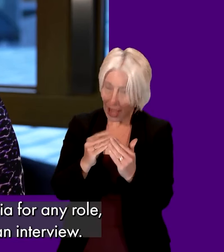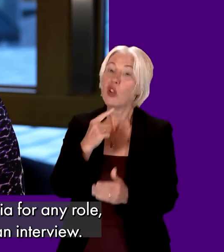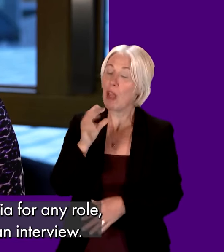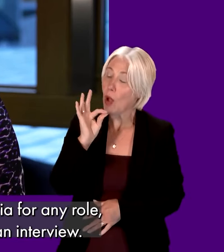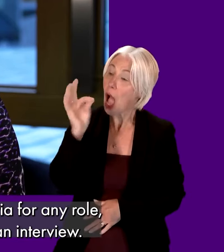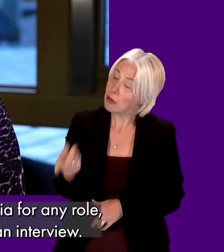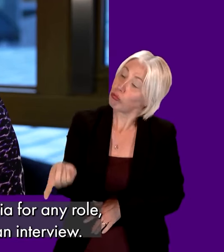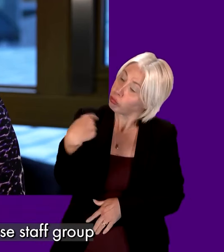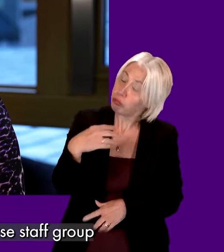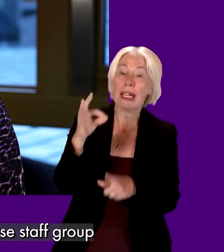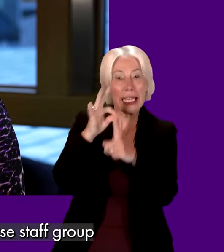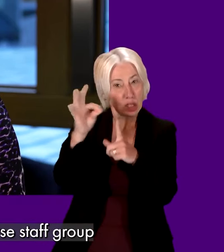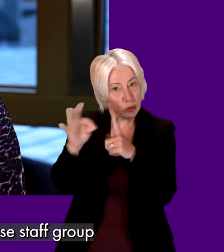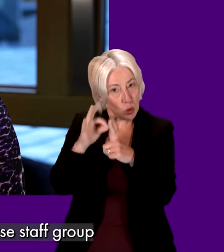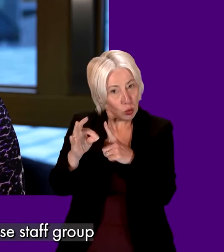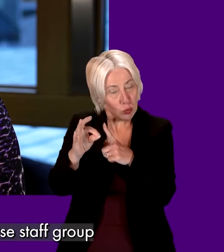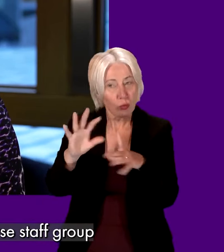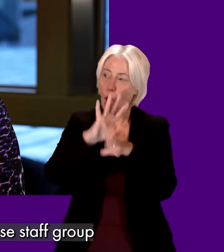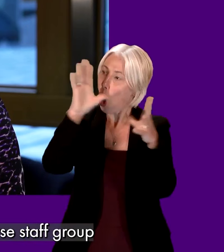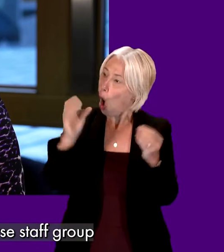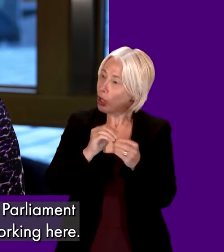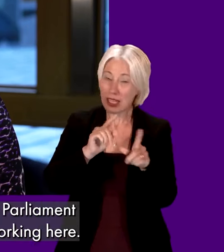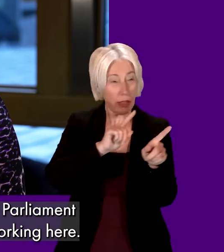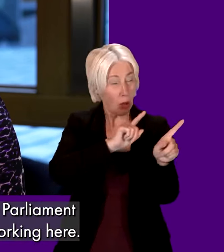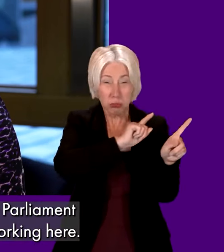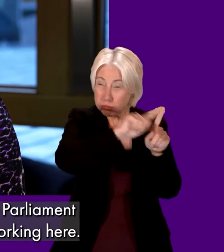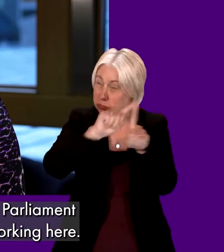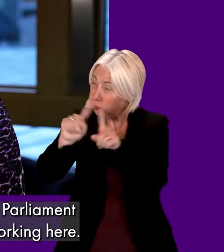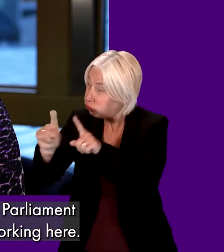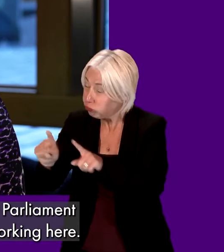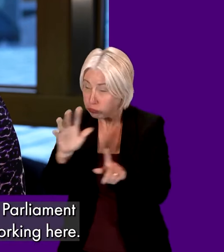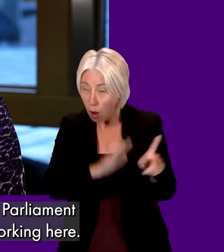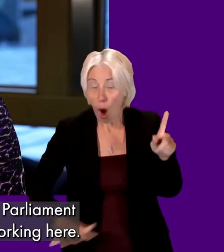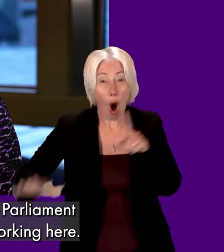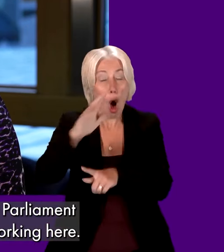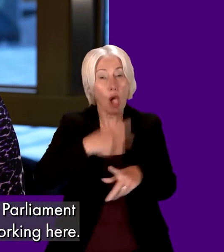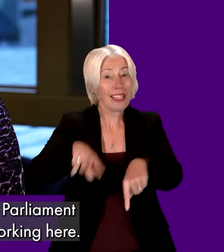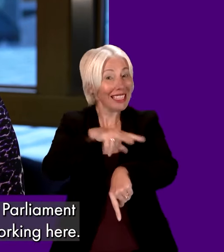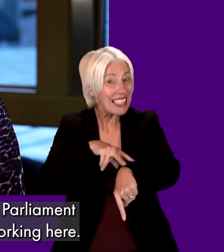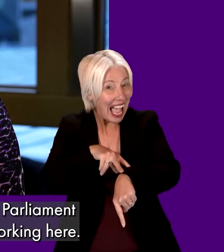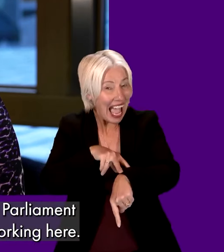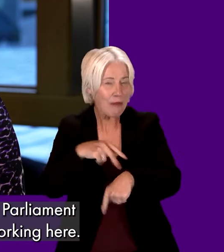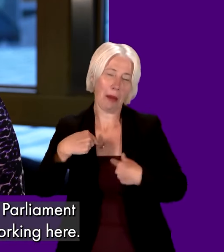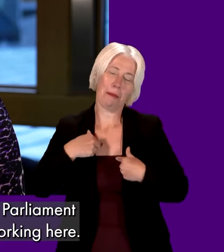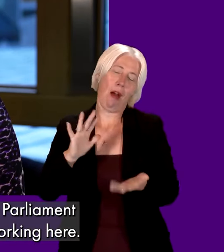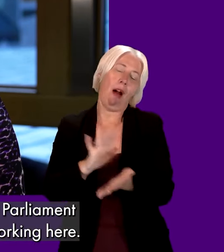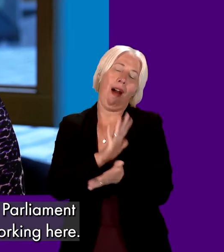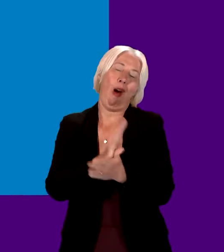for an interview. All in all, we're a diverse staff group across the whole of Parliament, and I really enjoy working here.